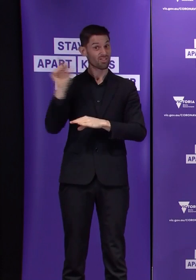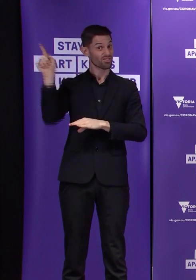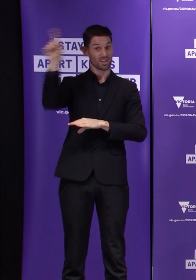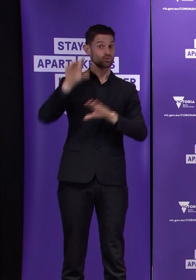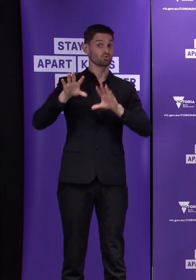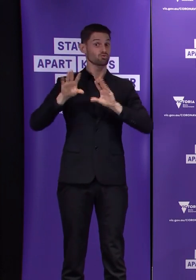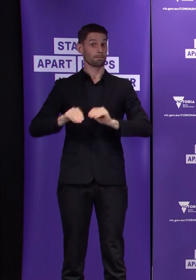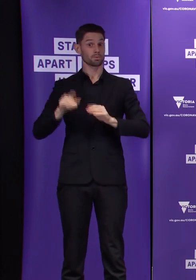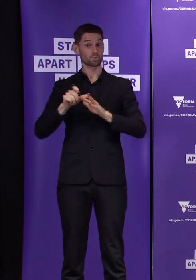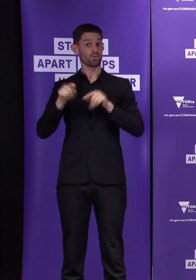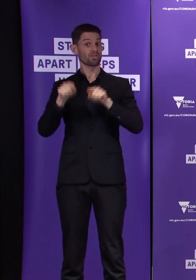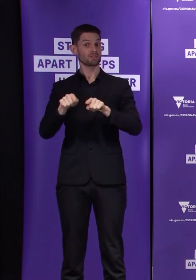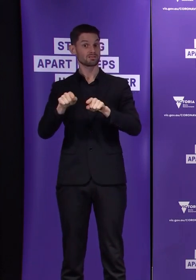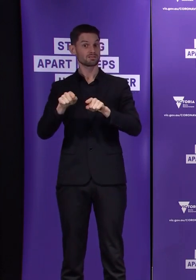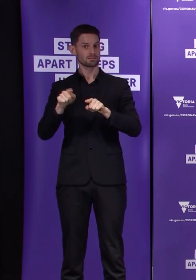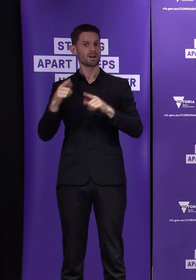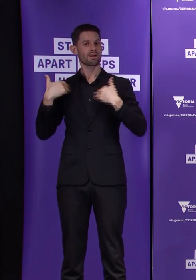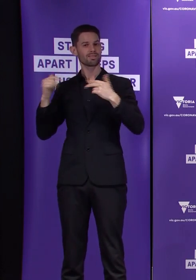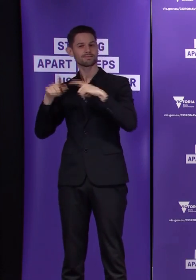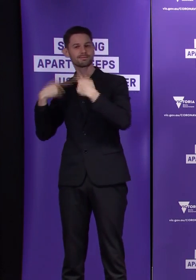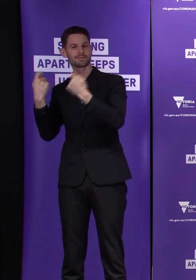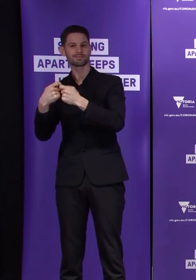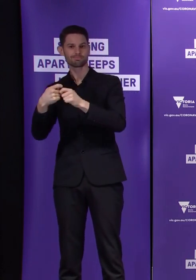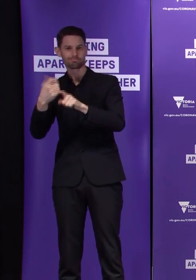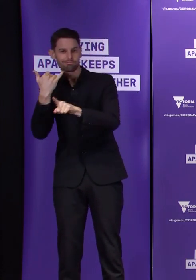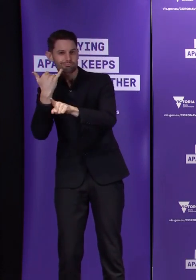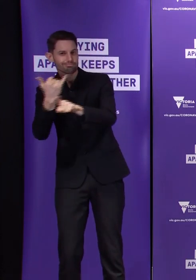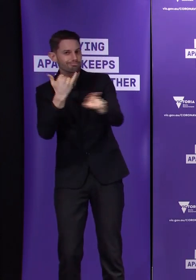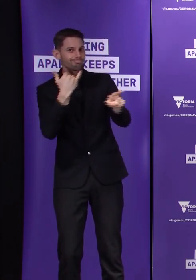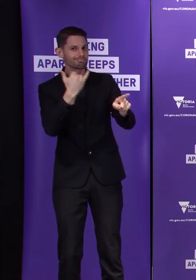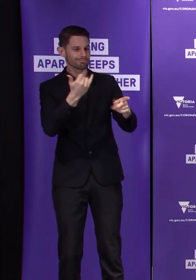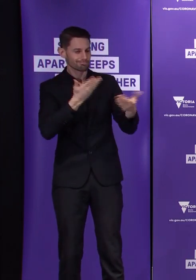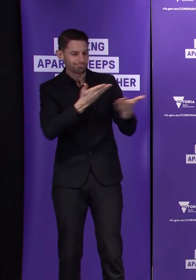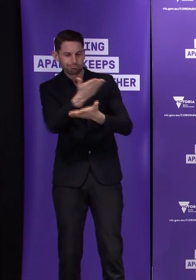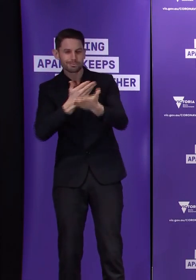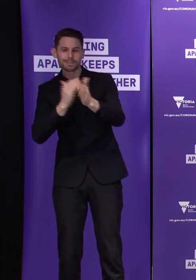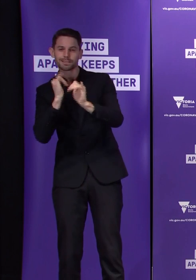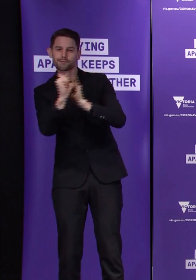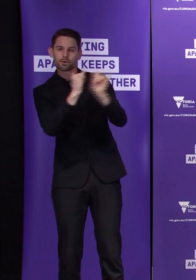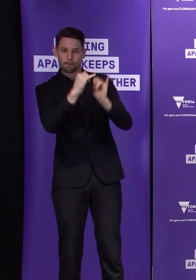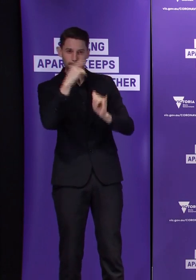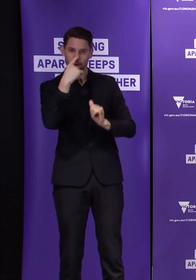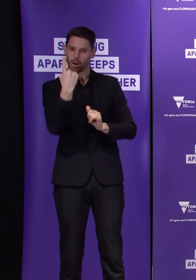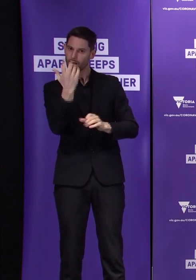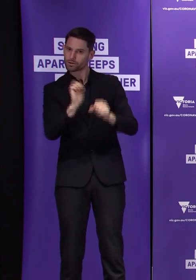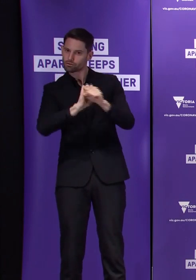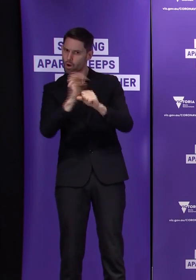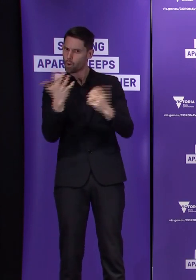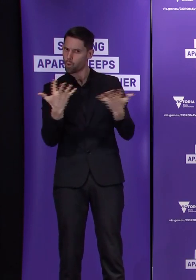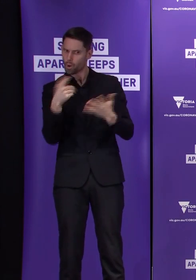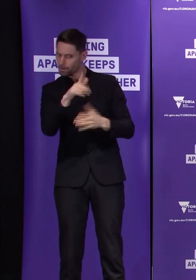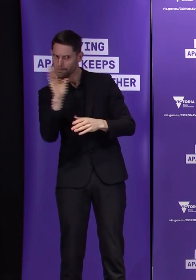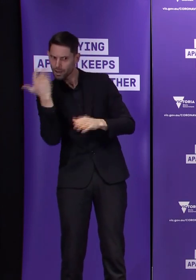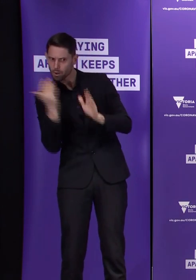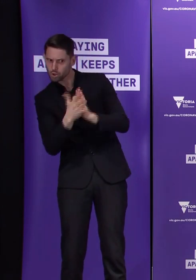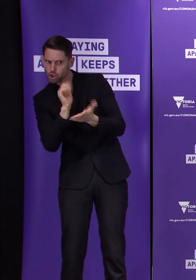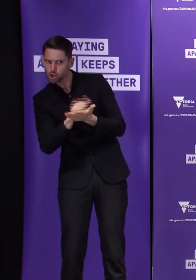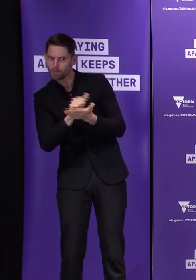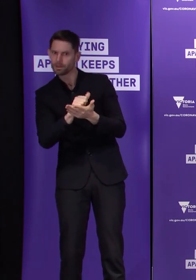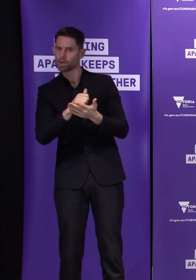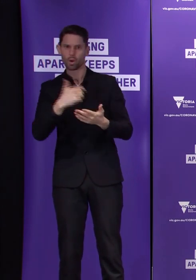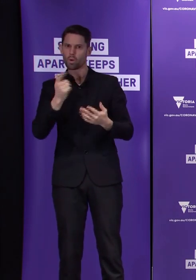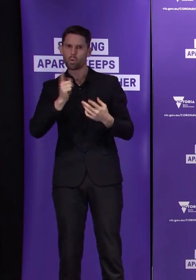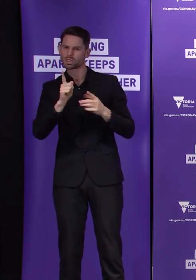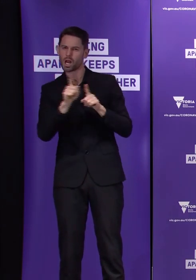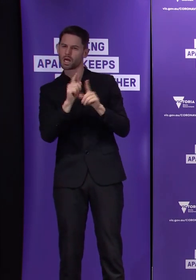per day. We've not done that. It's a massive team, they're all working hard. We get to national dashboard. Again, I haven't